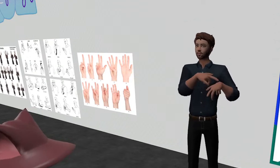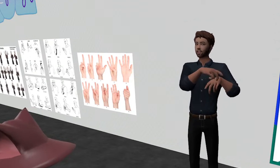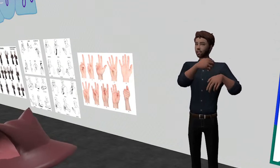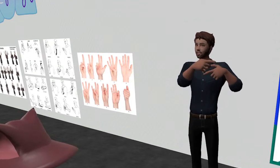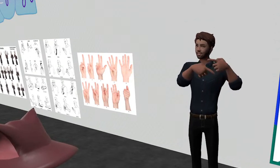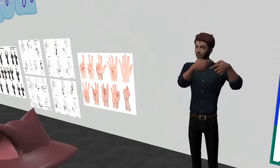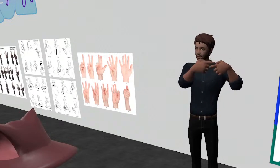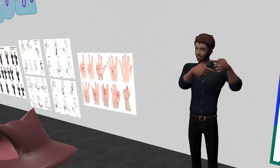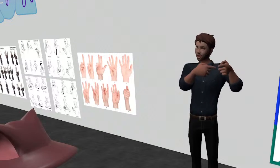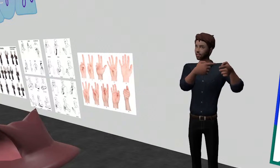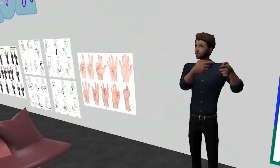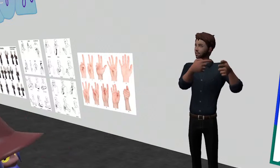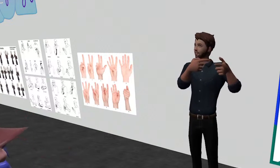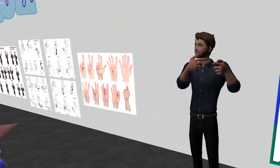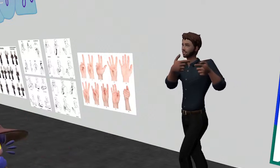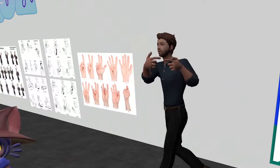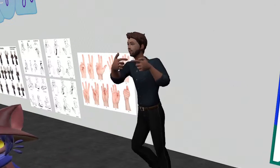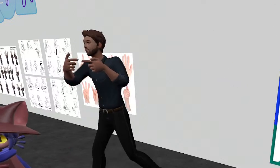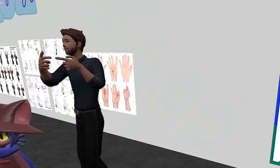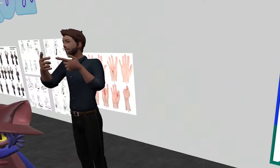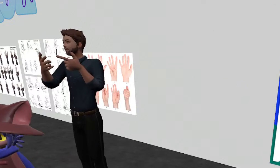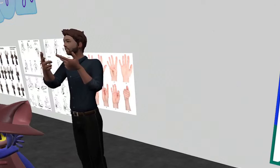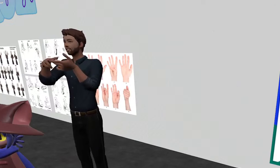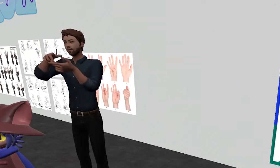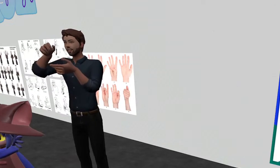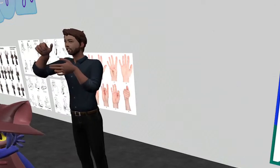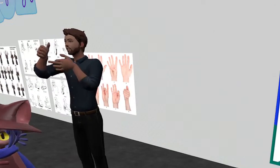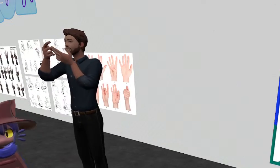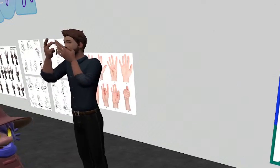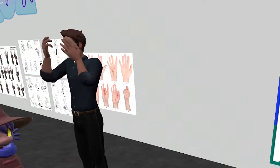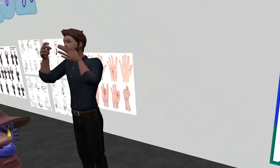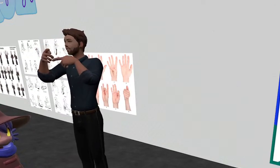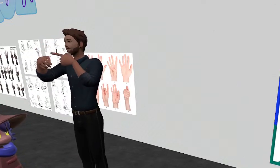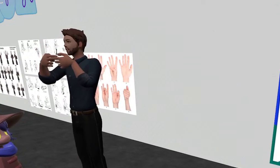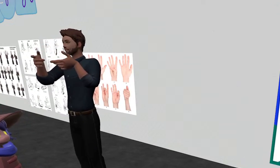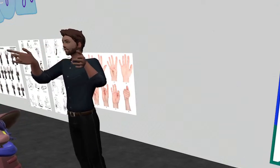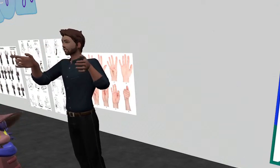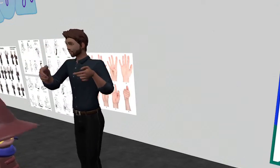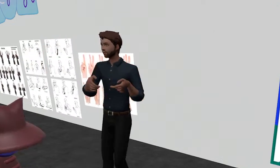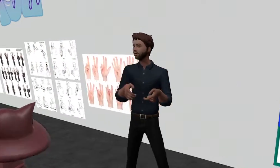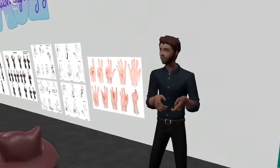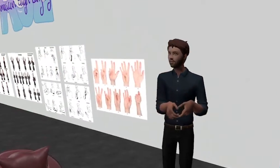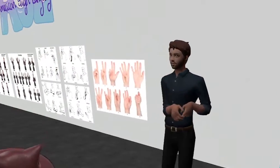We're talking about Swedish Sign Language, and then just about learning VR Sign Language in general.